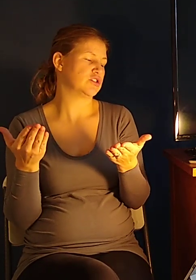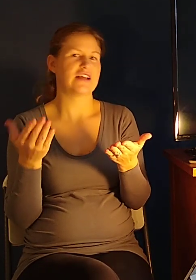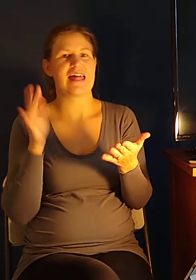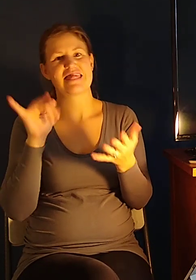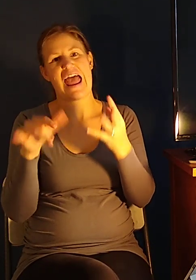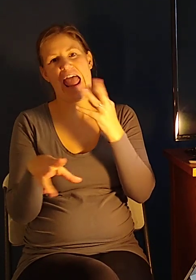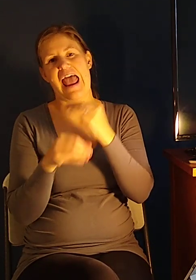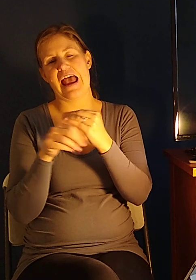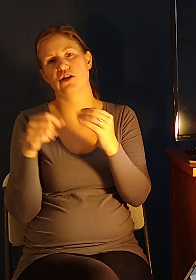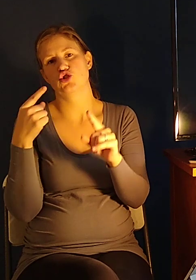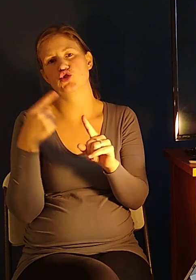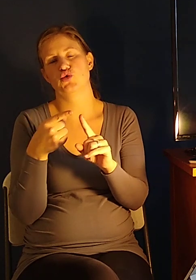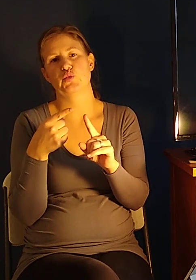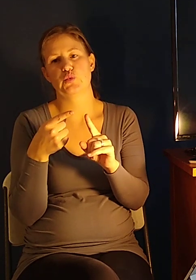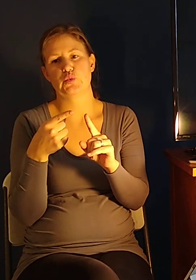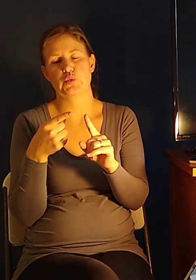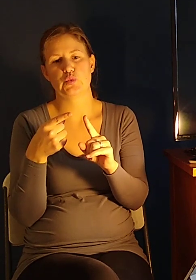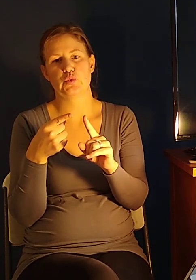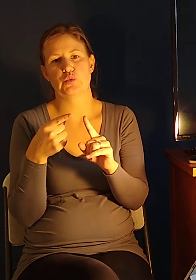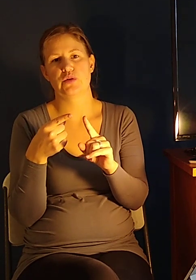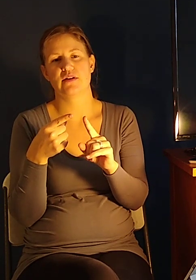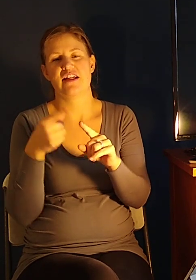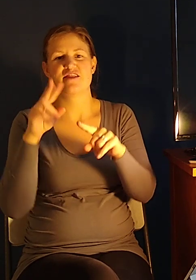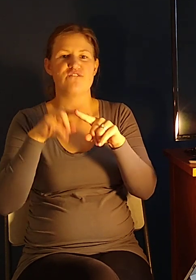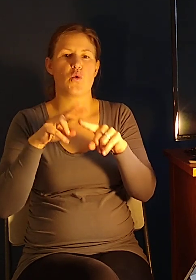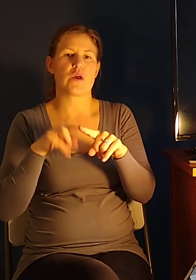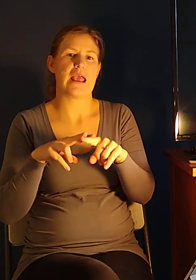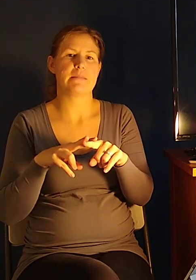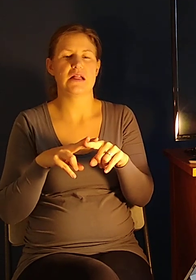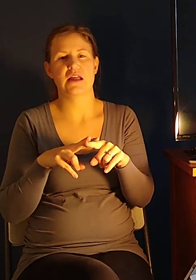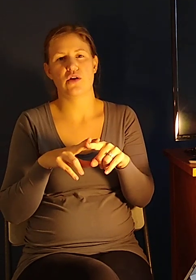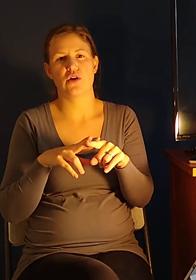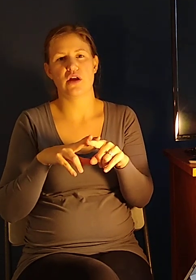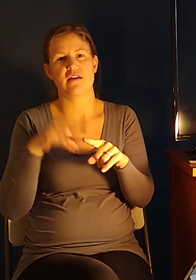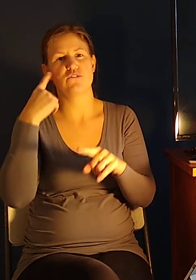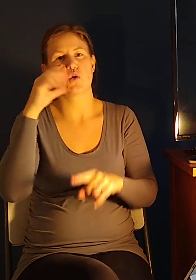to the vocabulary of Sullivan's work.